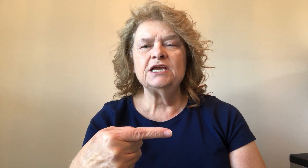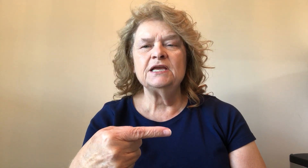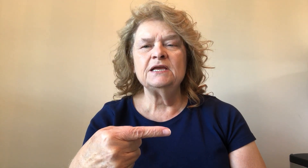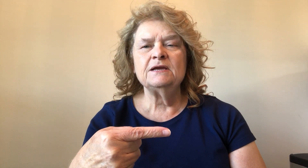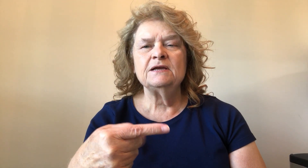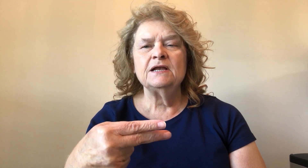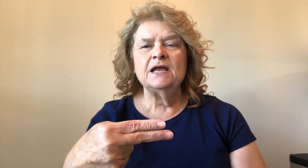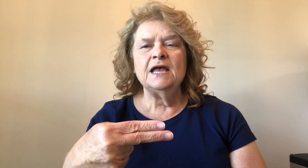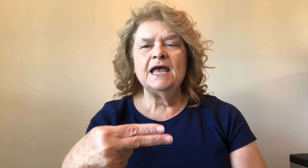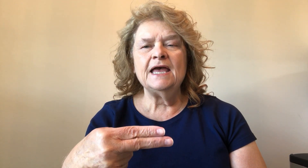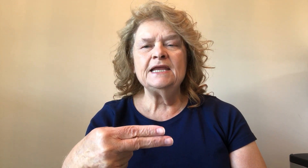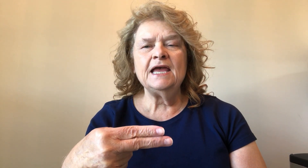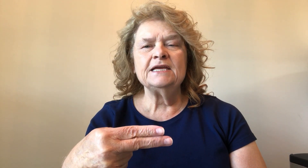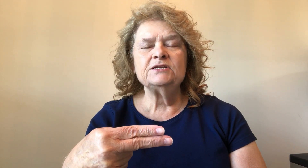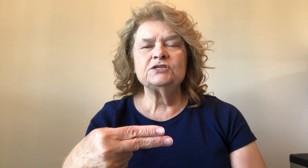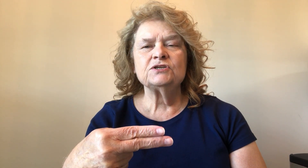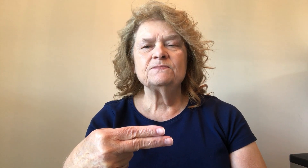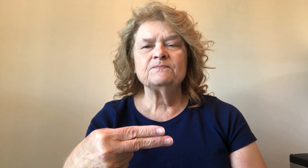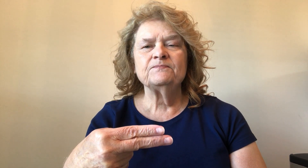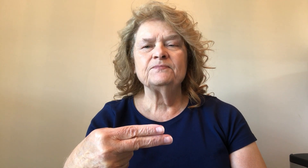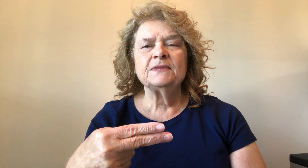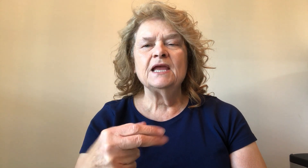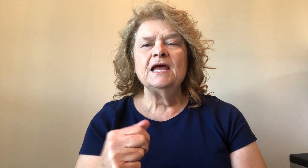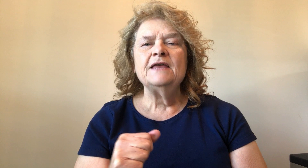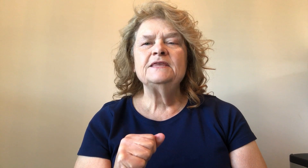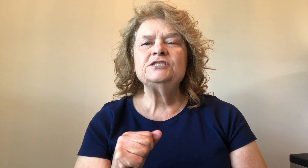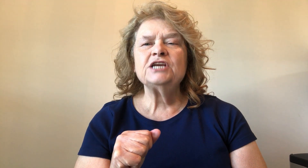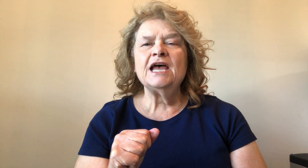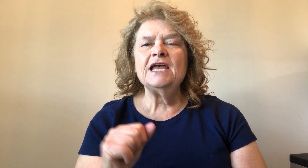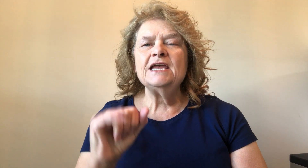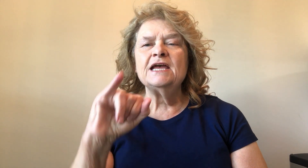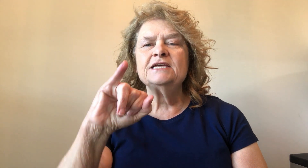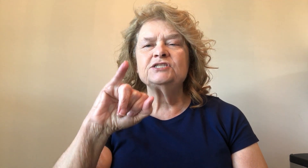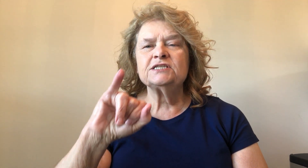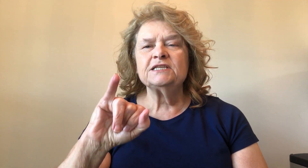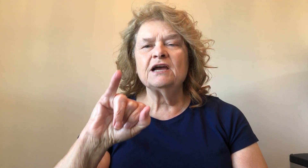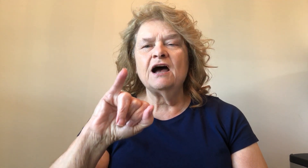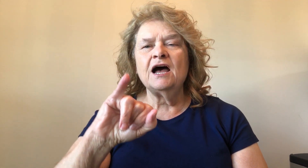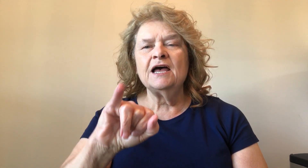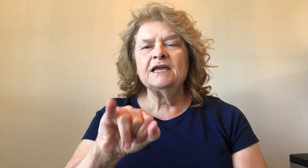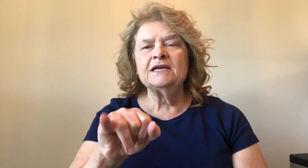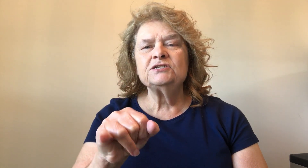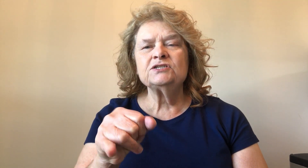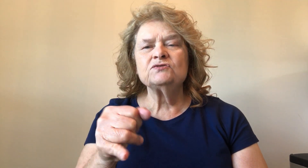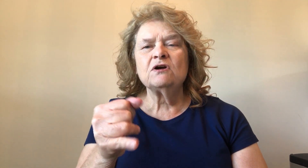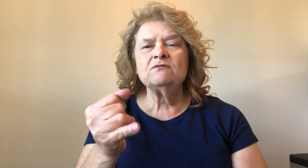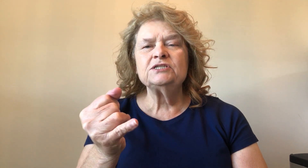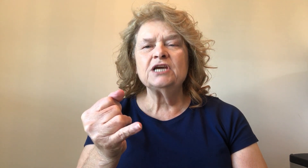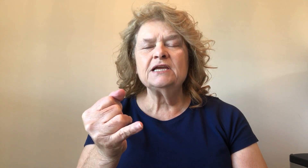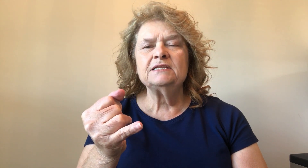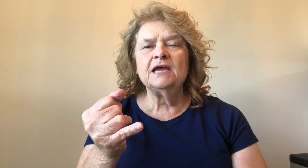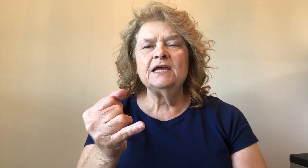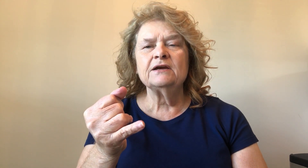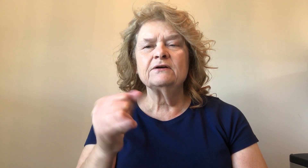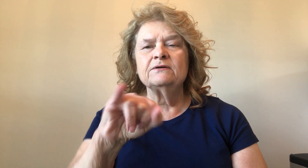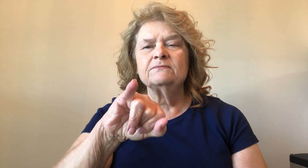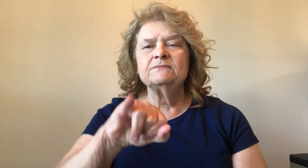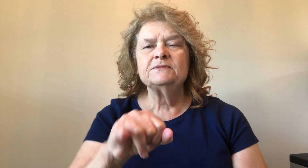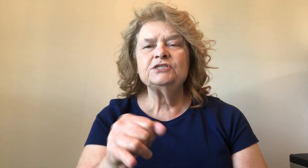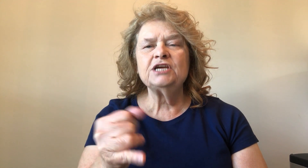G and H. The J is just the I, and just draw a J in the air.